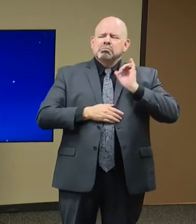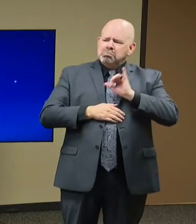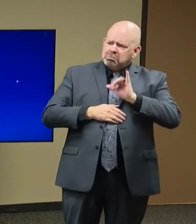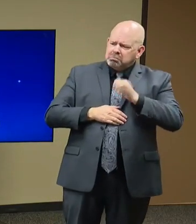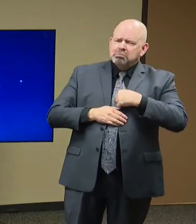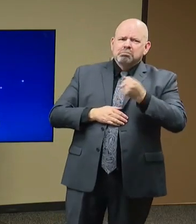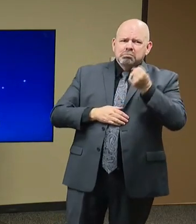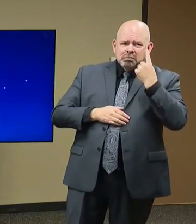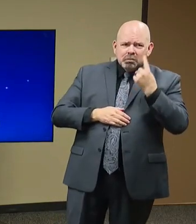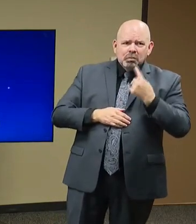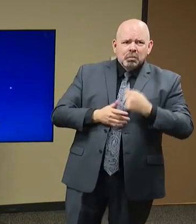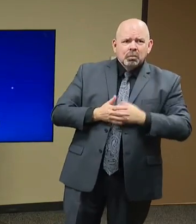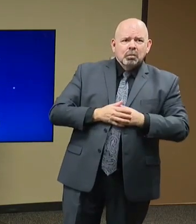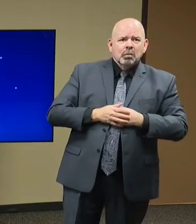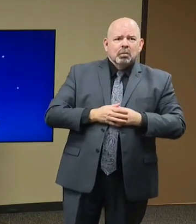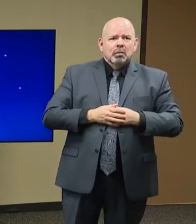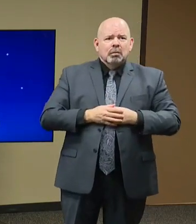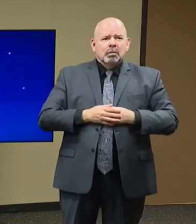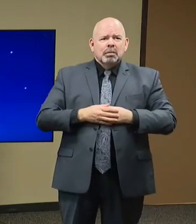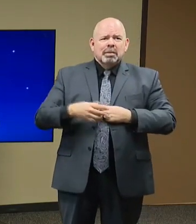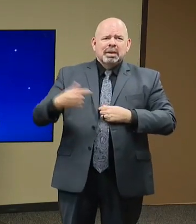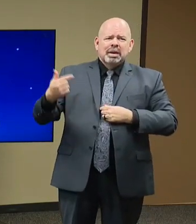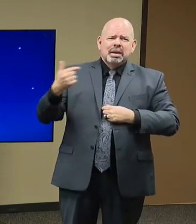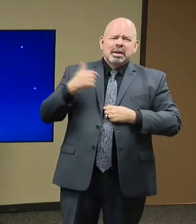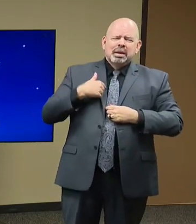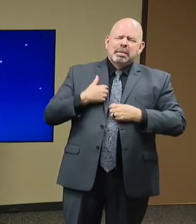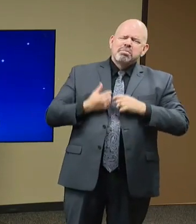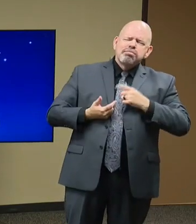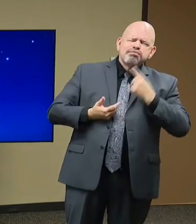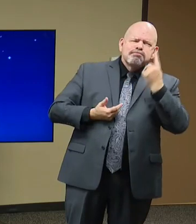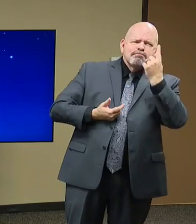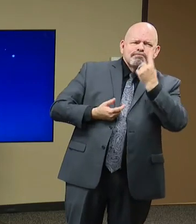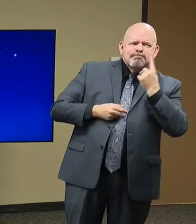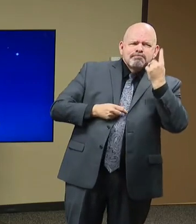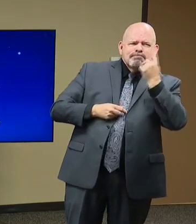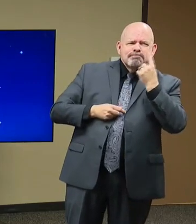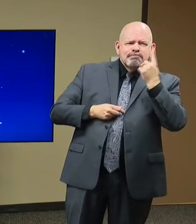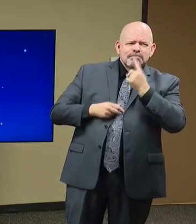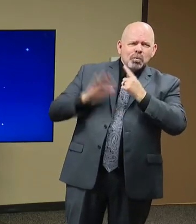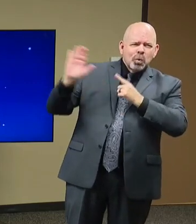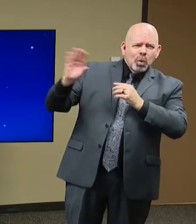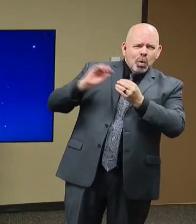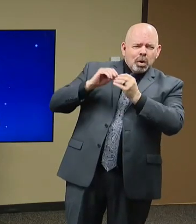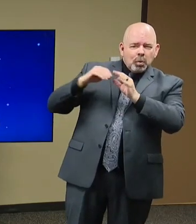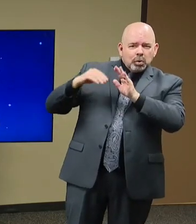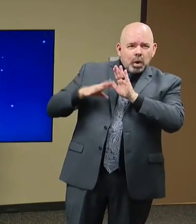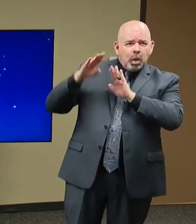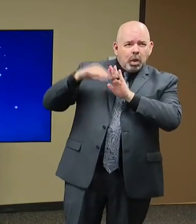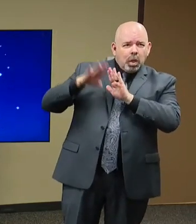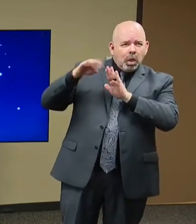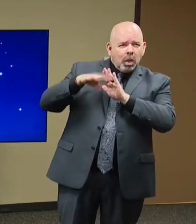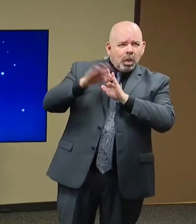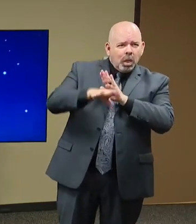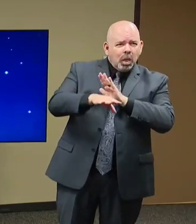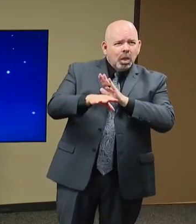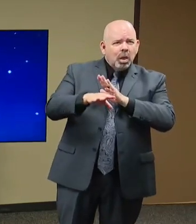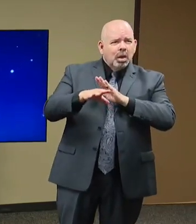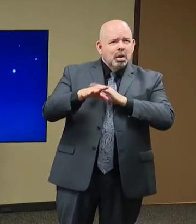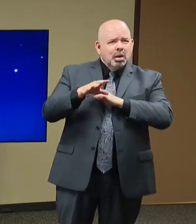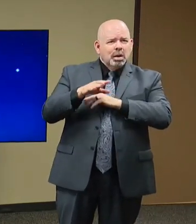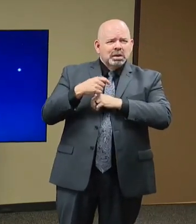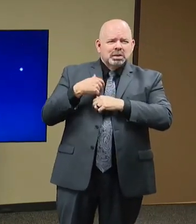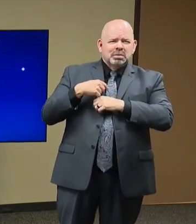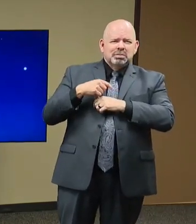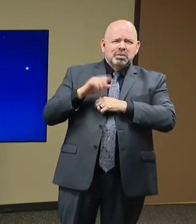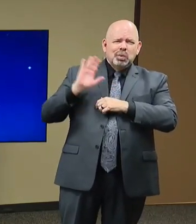I'm skeptical of the numbers, and I'm skeptical of the guidance, and, you know, I'm just